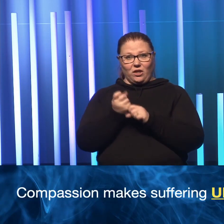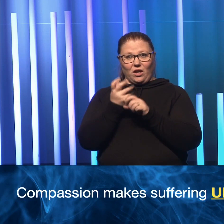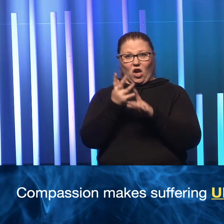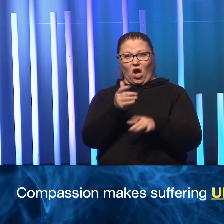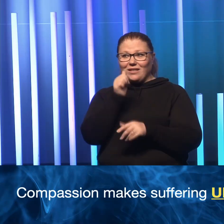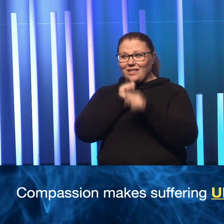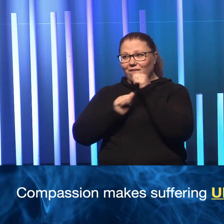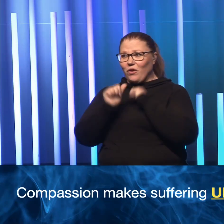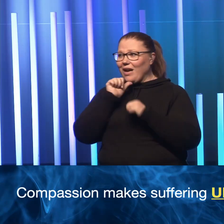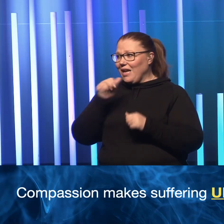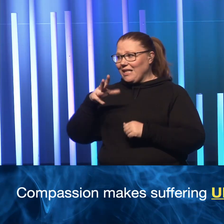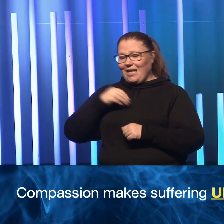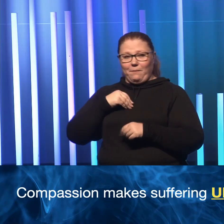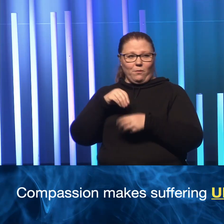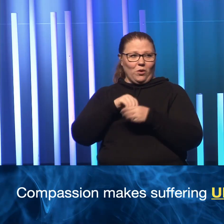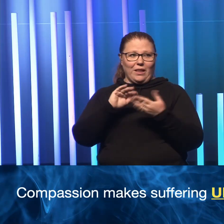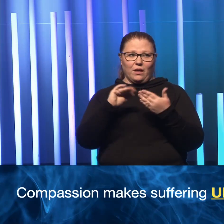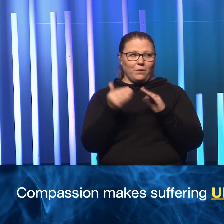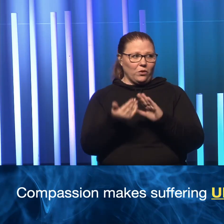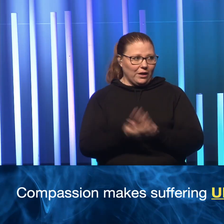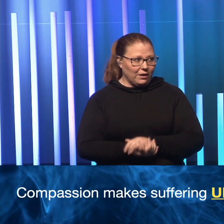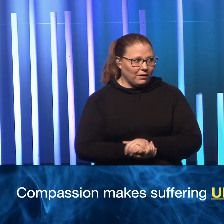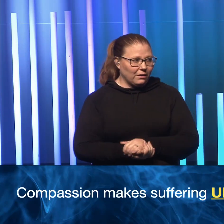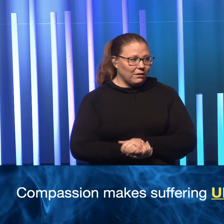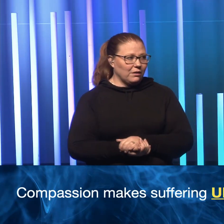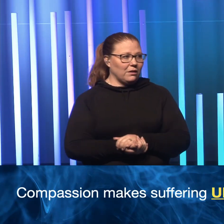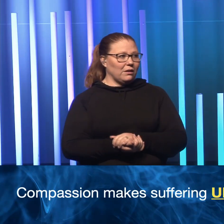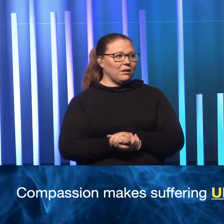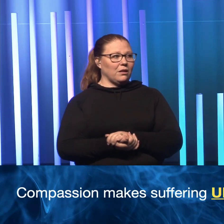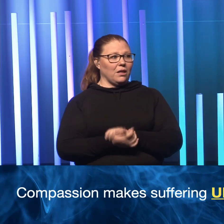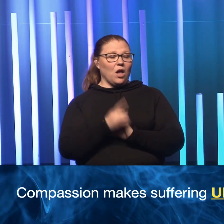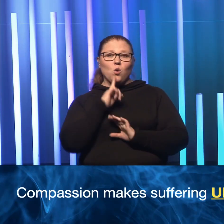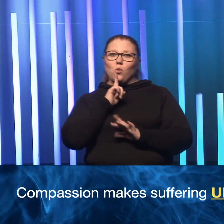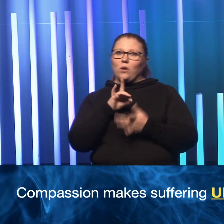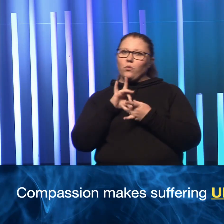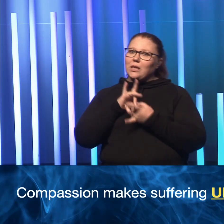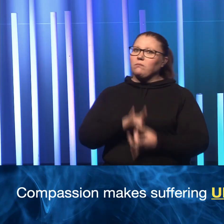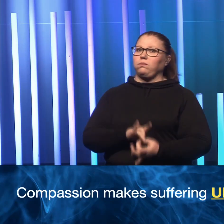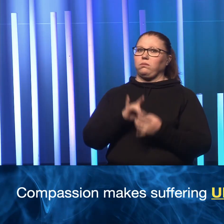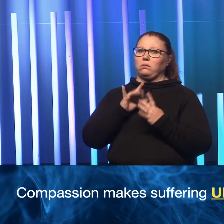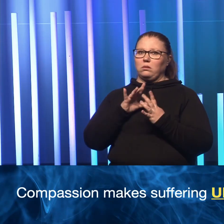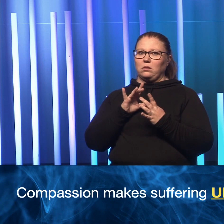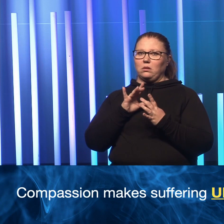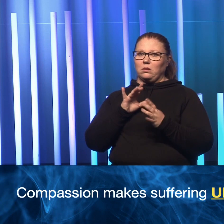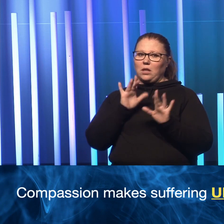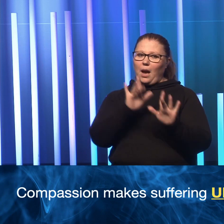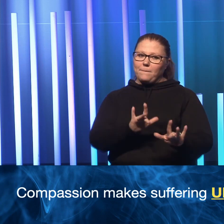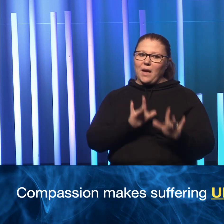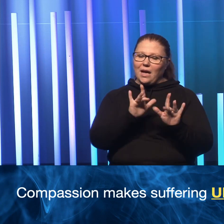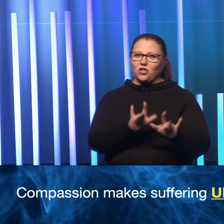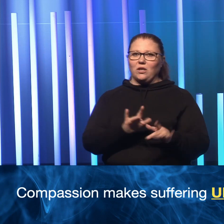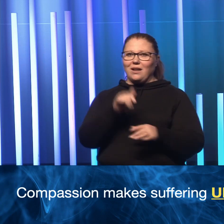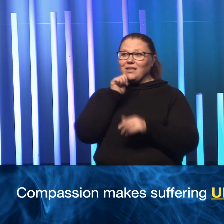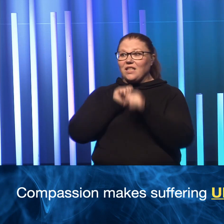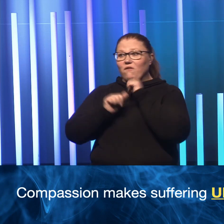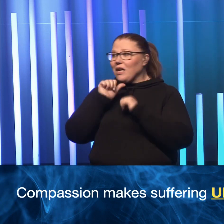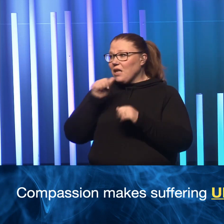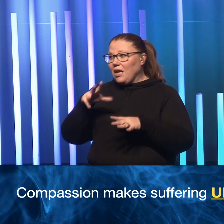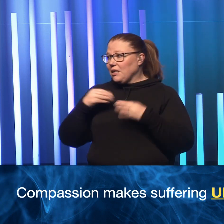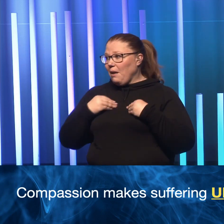suffering unacceptable in a community. That when we really ground ourselves in compassion, suffering becomes